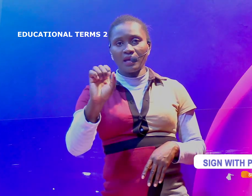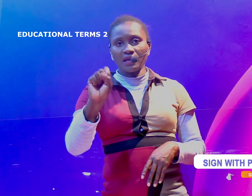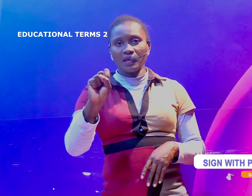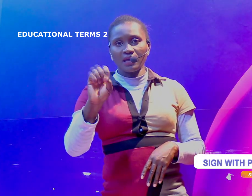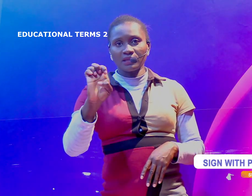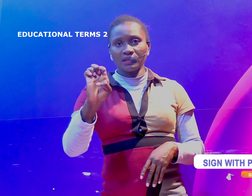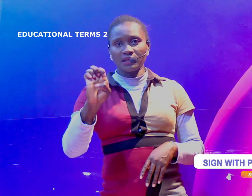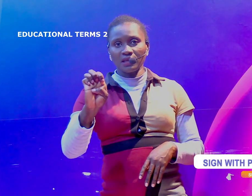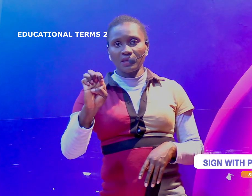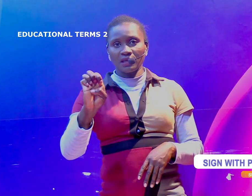K-I-S-E.